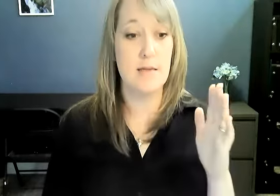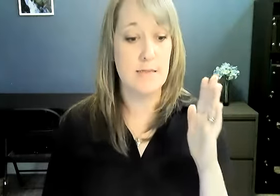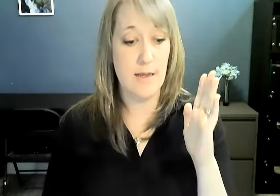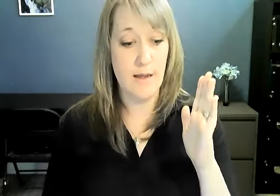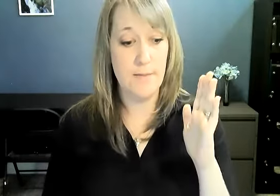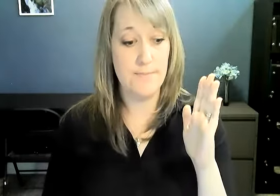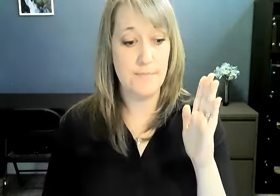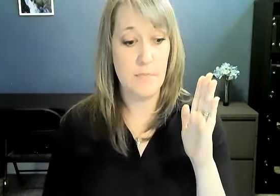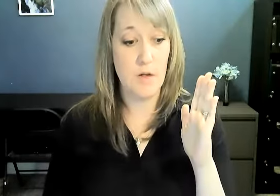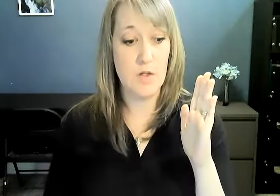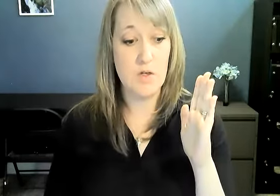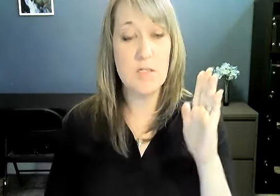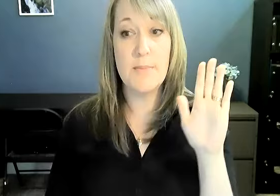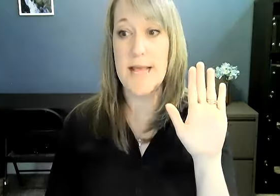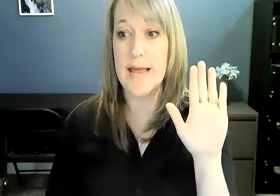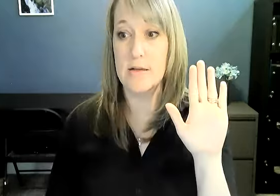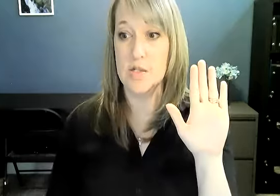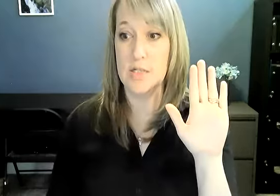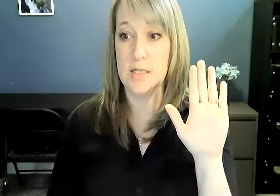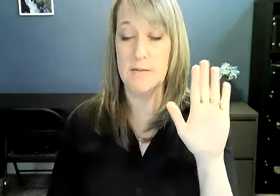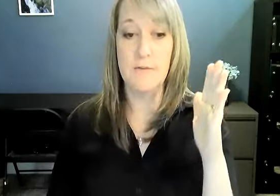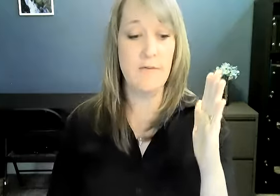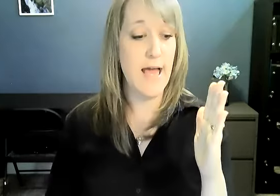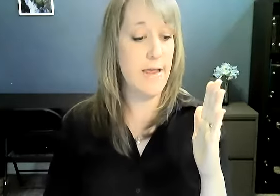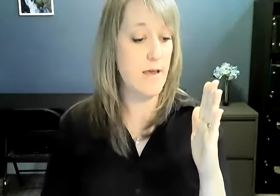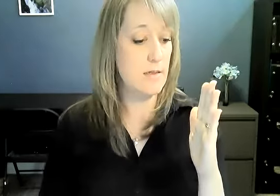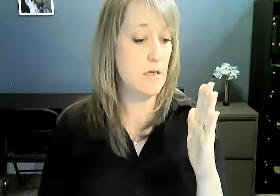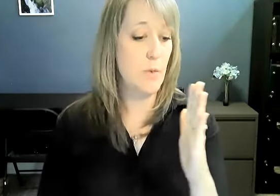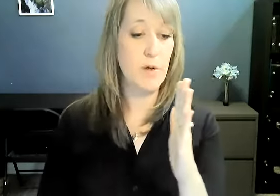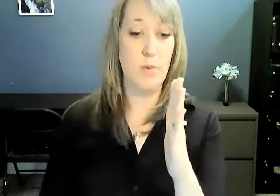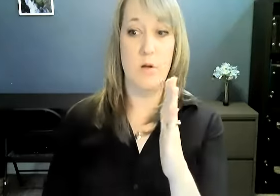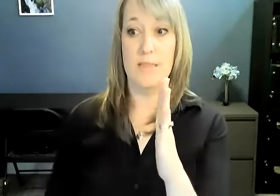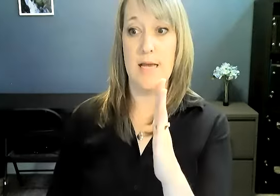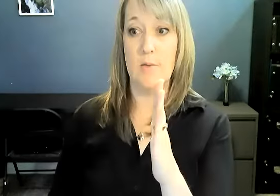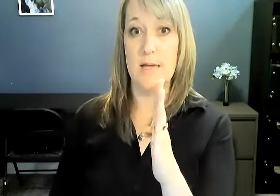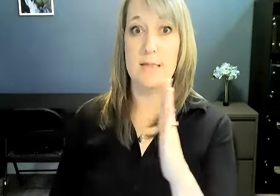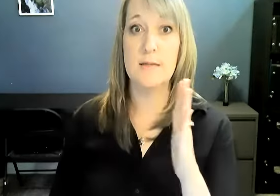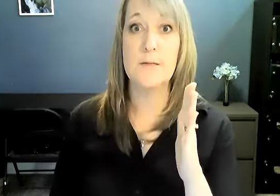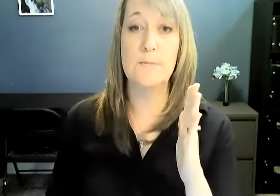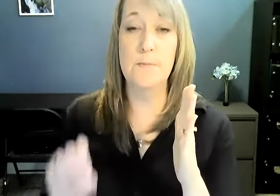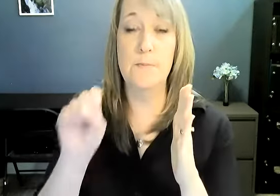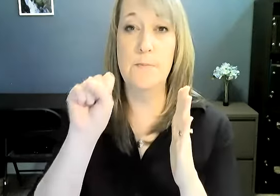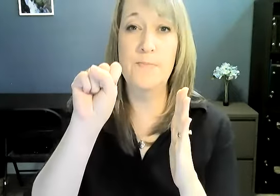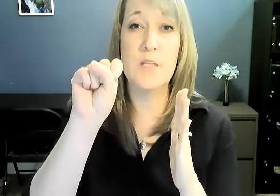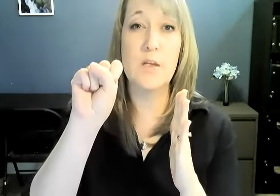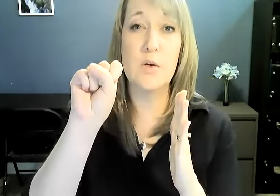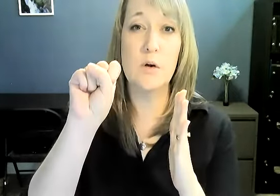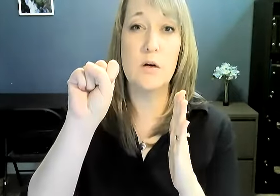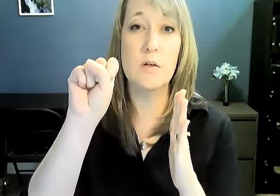is your non-dominant hand is just a flat hand with your palm sideways. Your